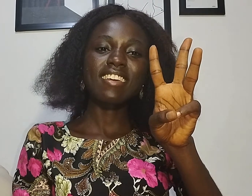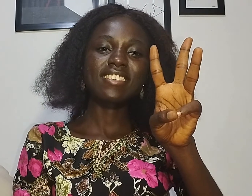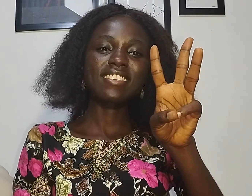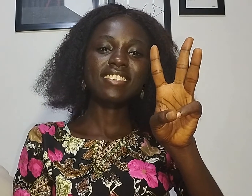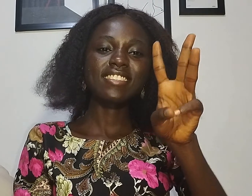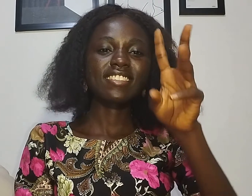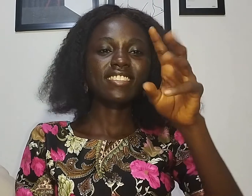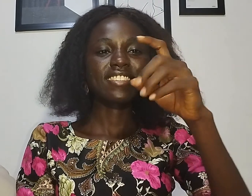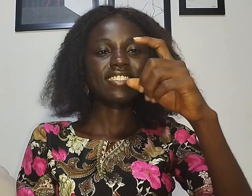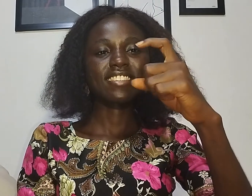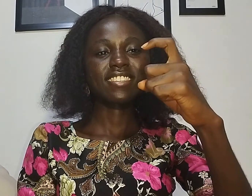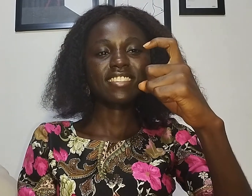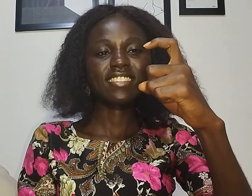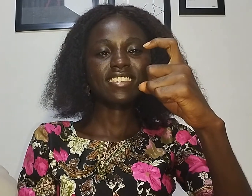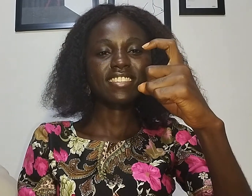X.